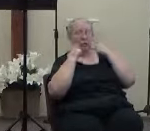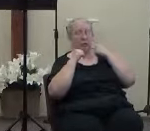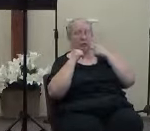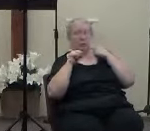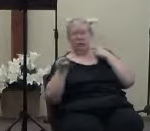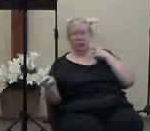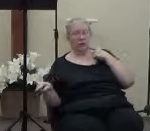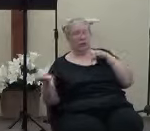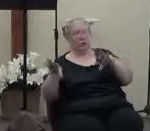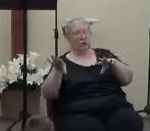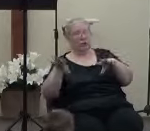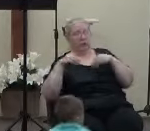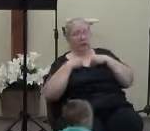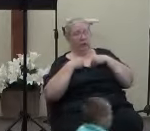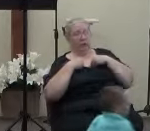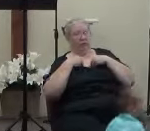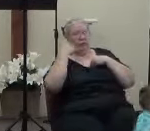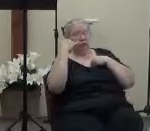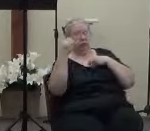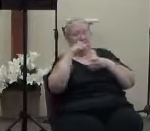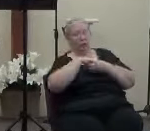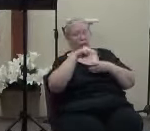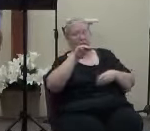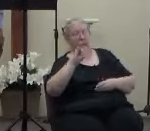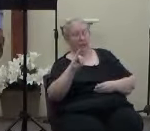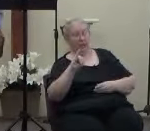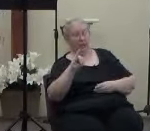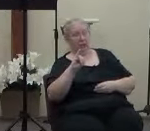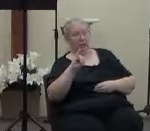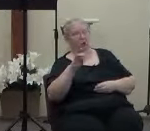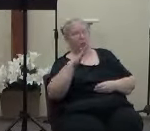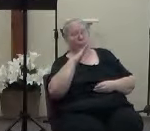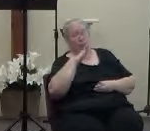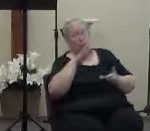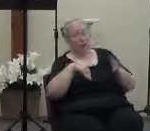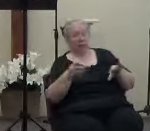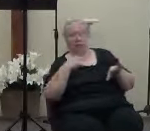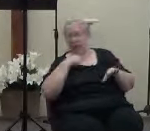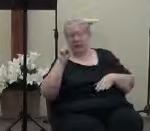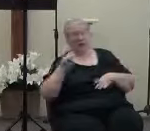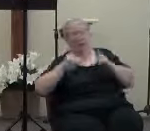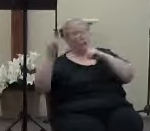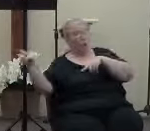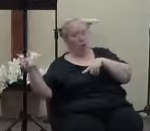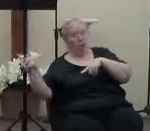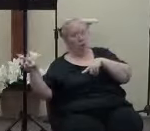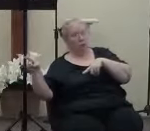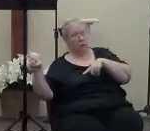phone call from my mom in Lansing, Michigan, and she's dying. And I got to get there.'"